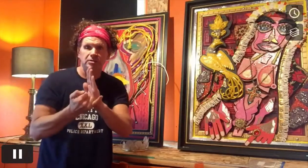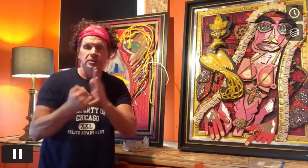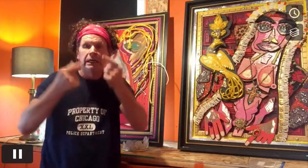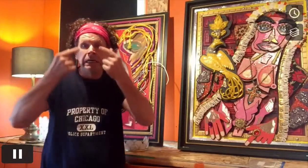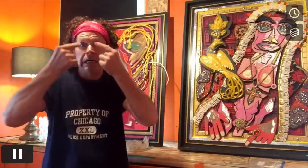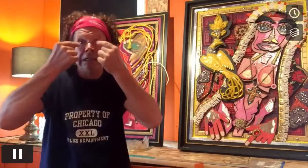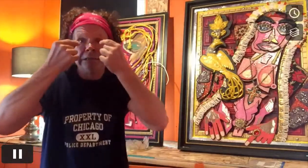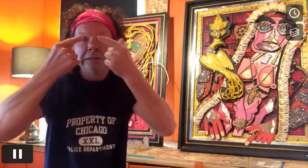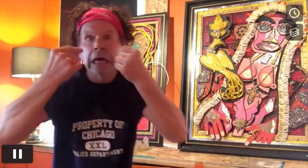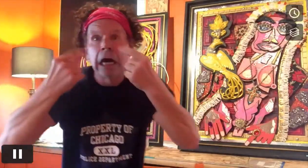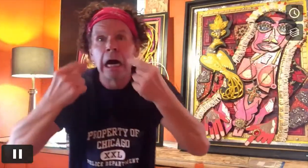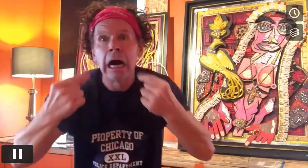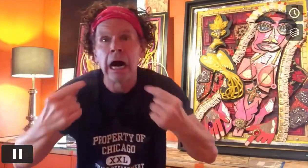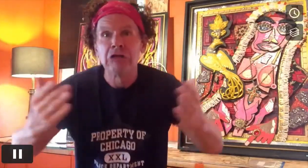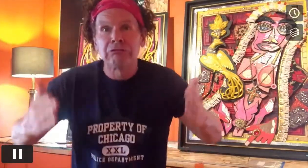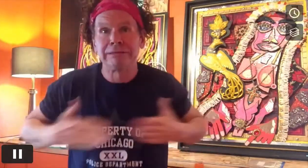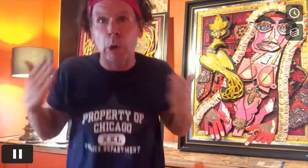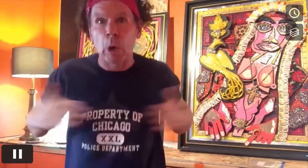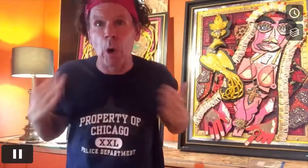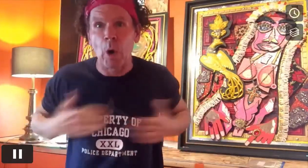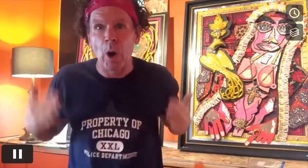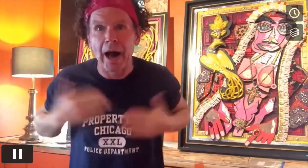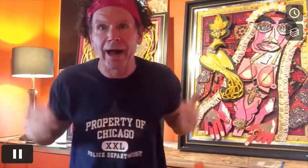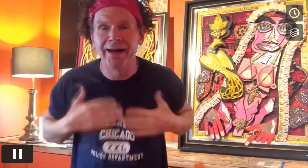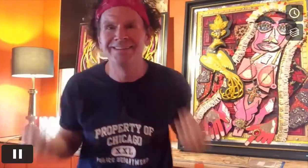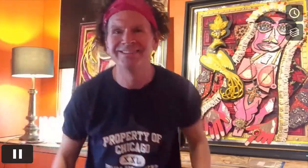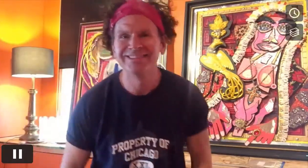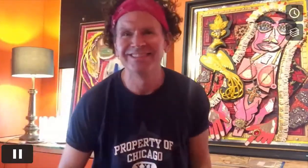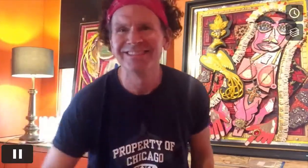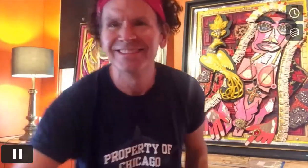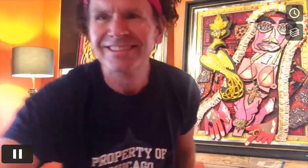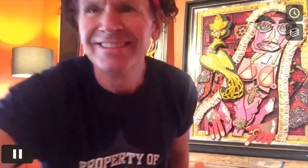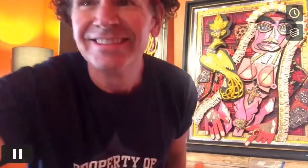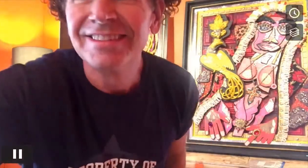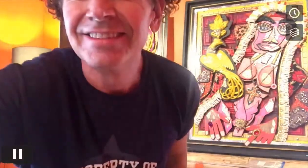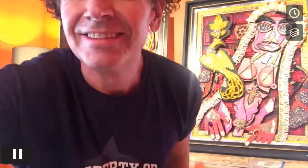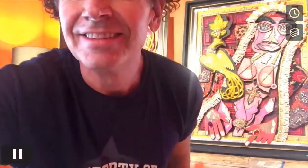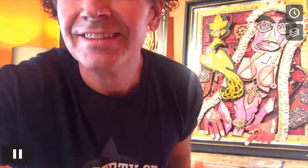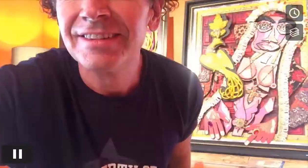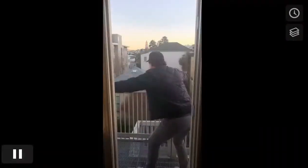This is my next art project, Tears of Joy.